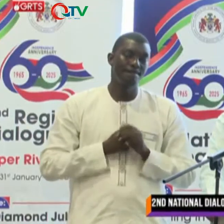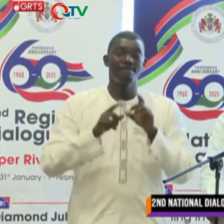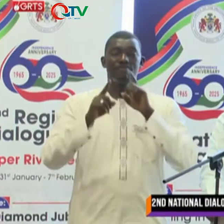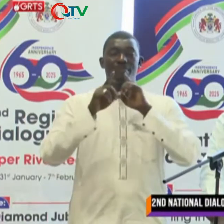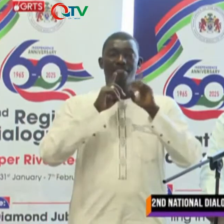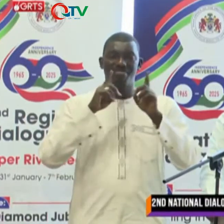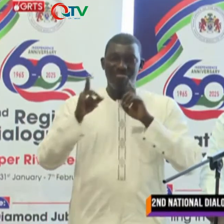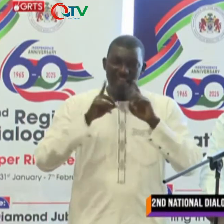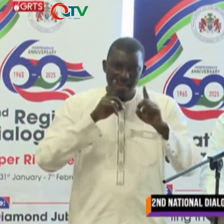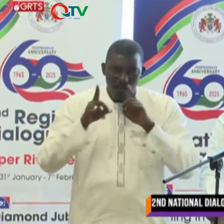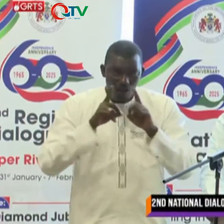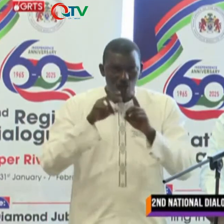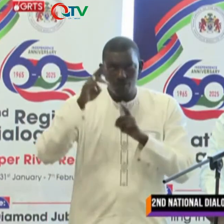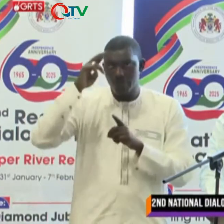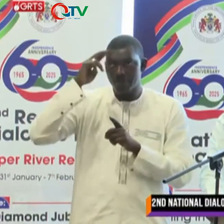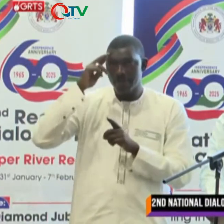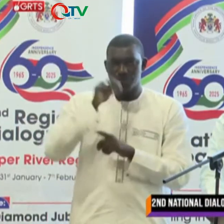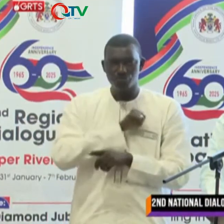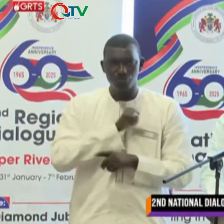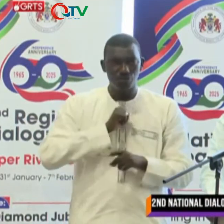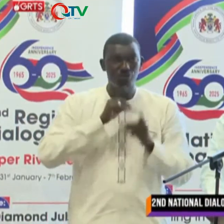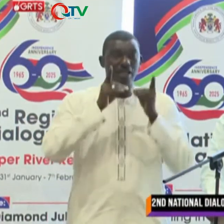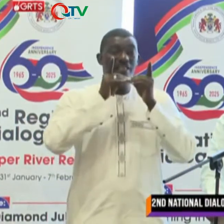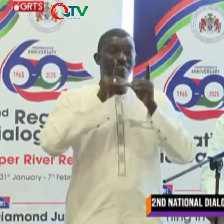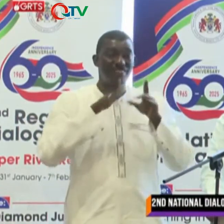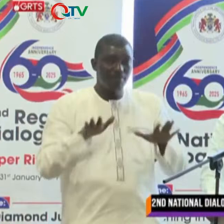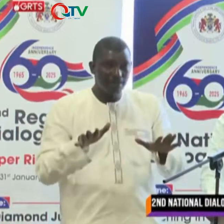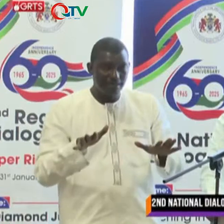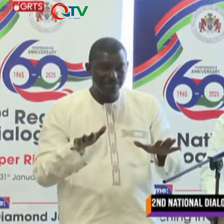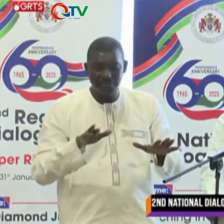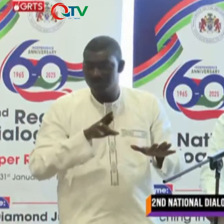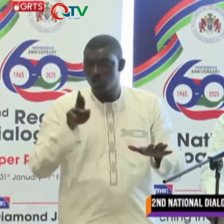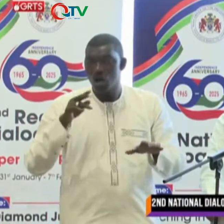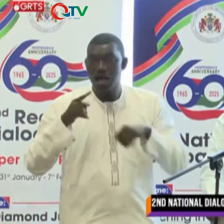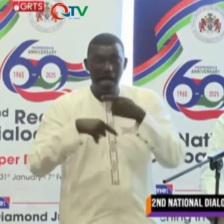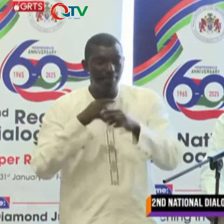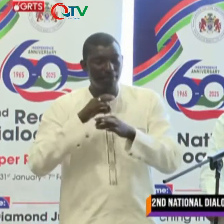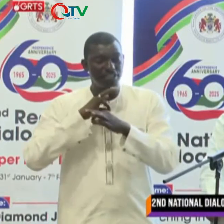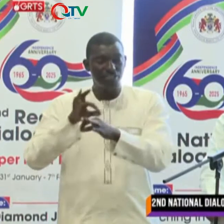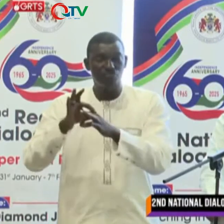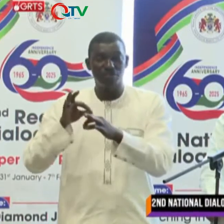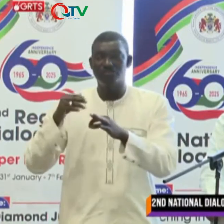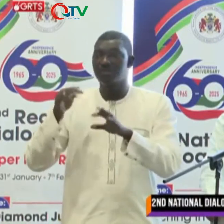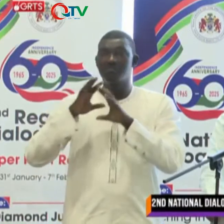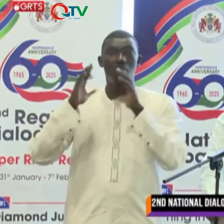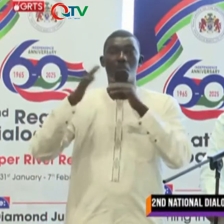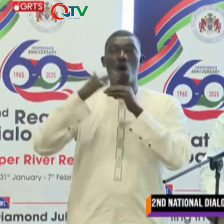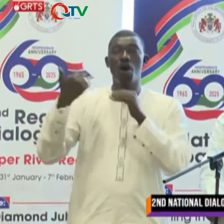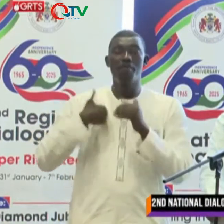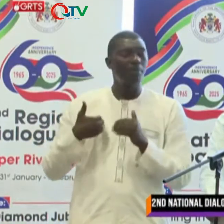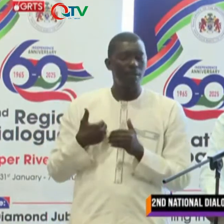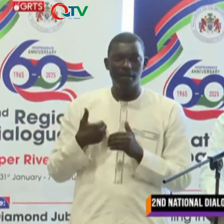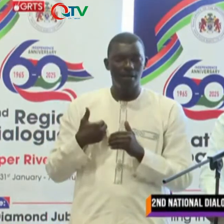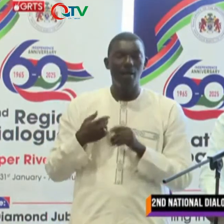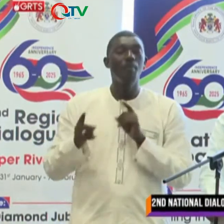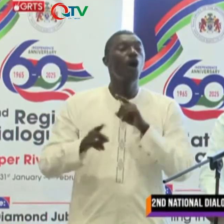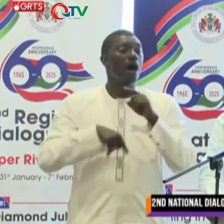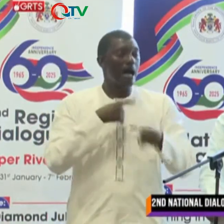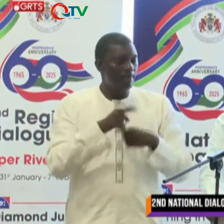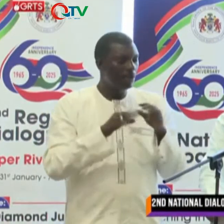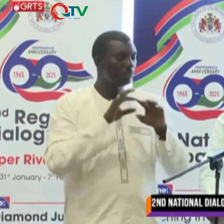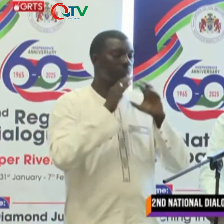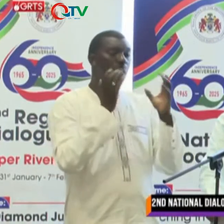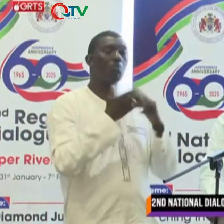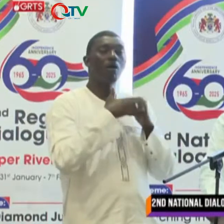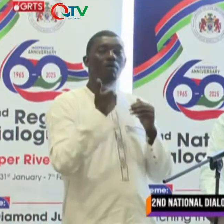Dialogue reminds us that democracy is not about the interests of the majority, but about the majority working